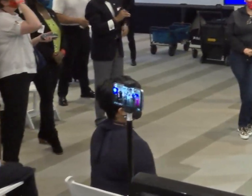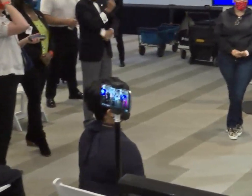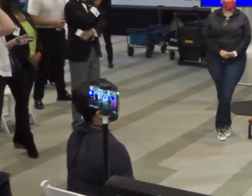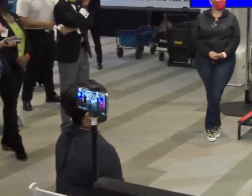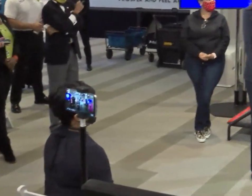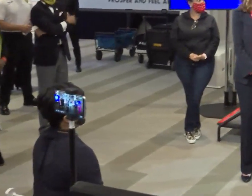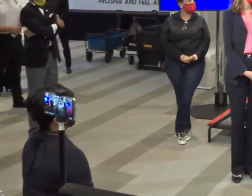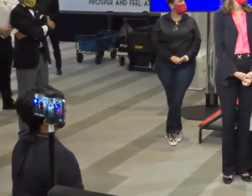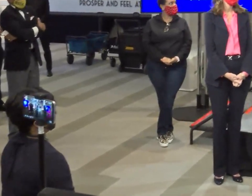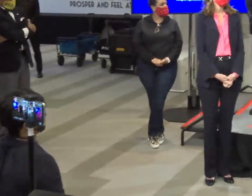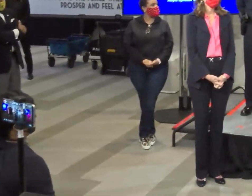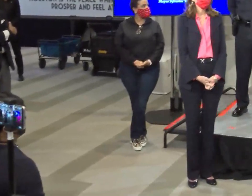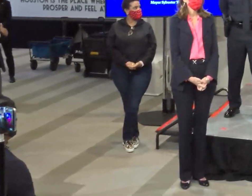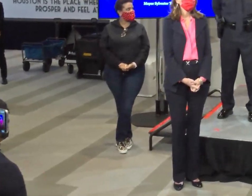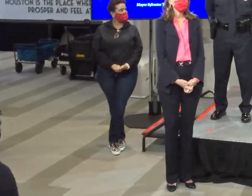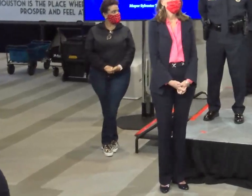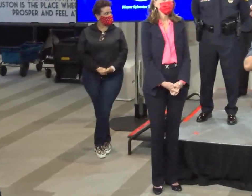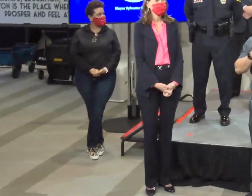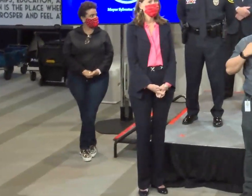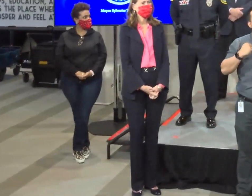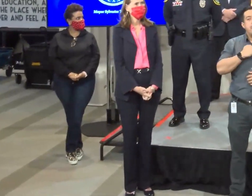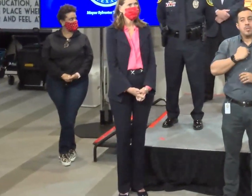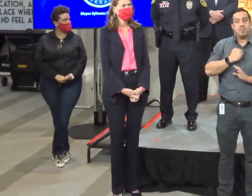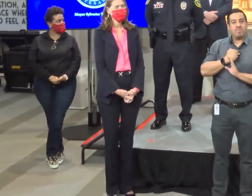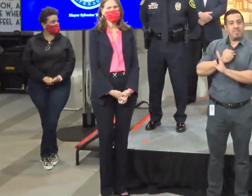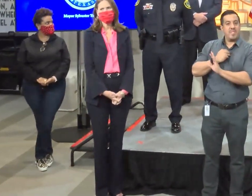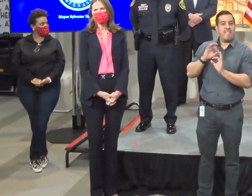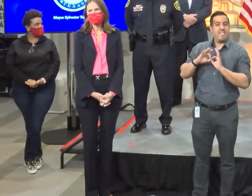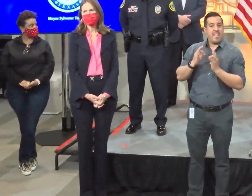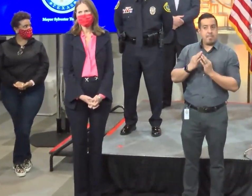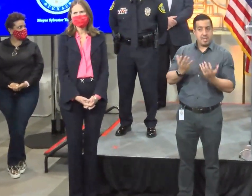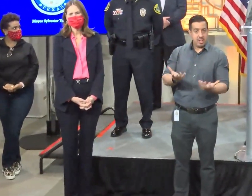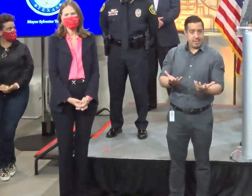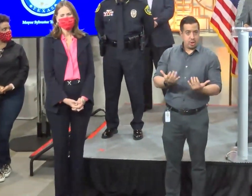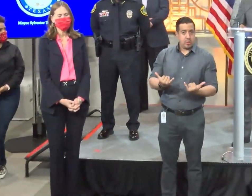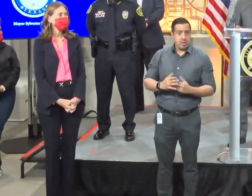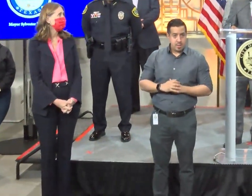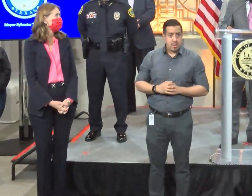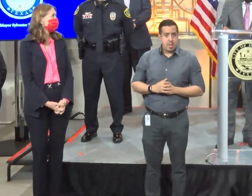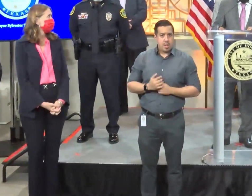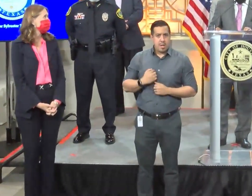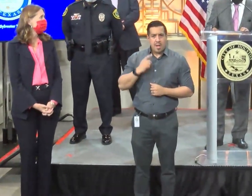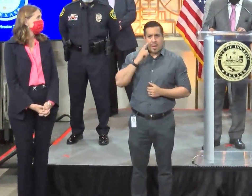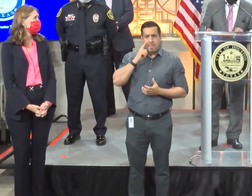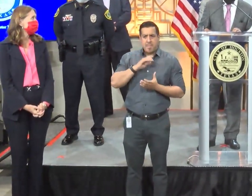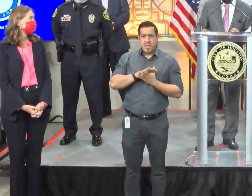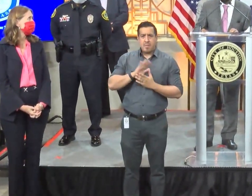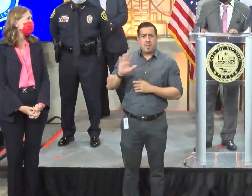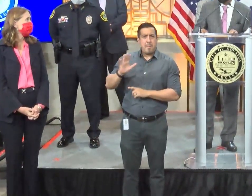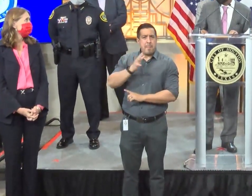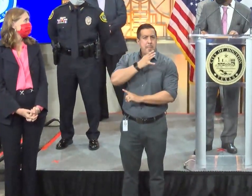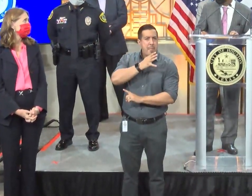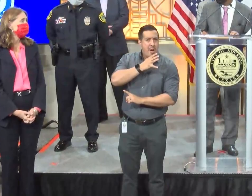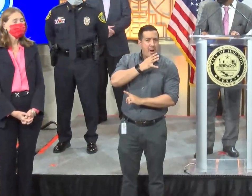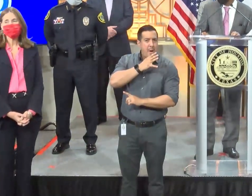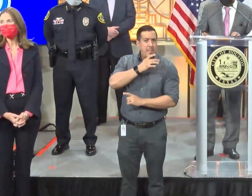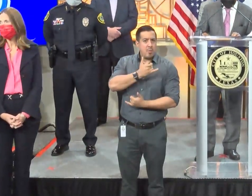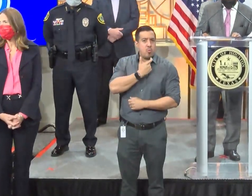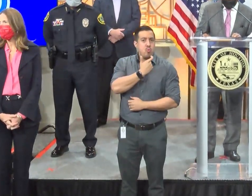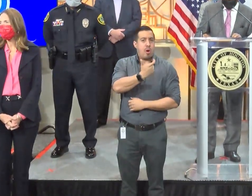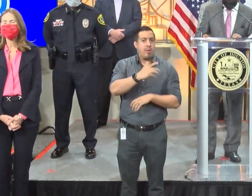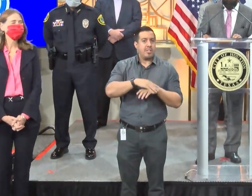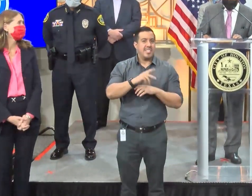I know members of his family are here. I believe his mom is even watching